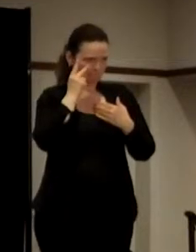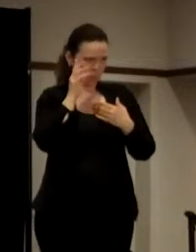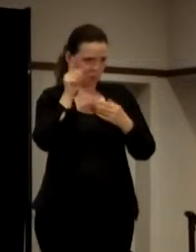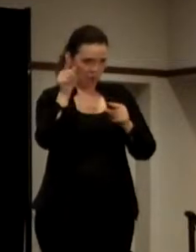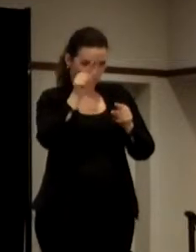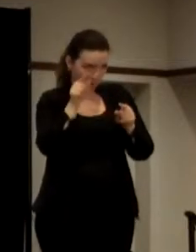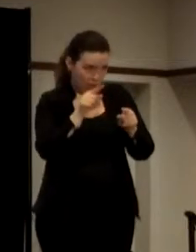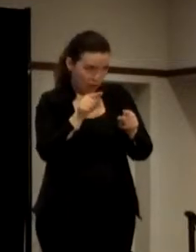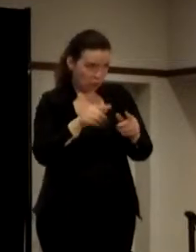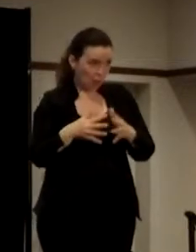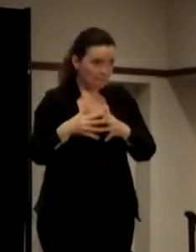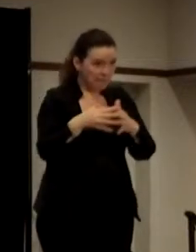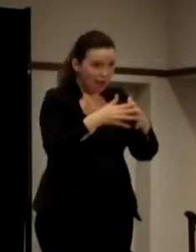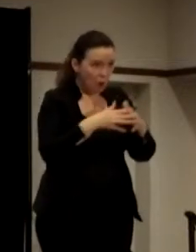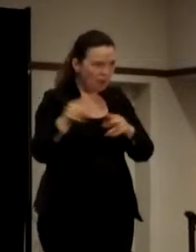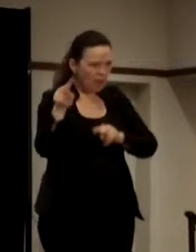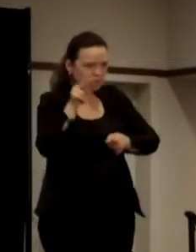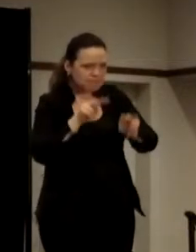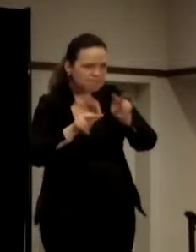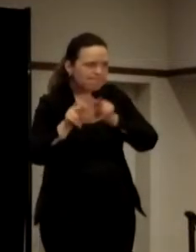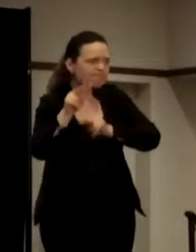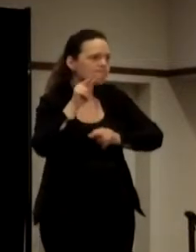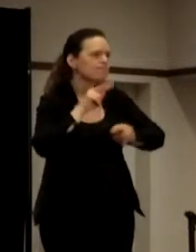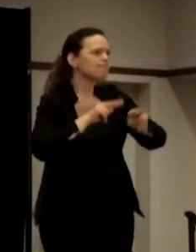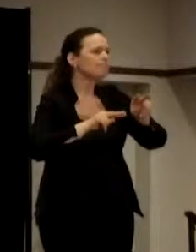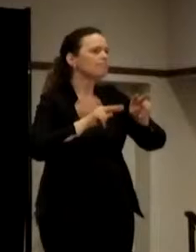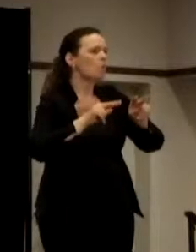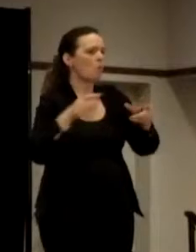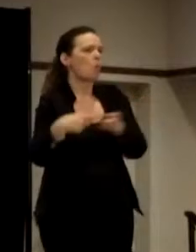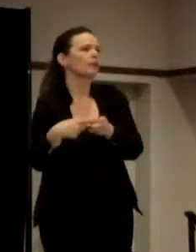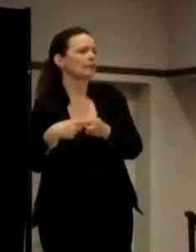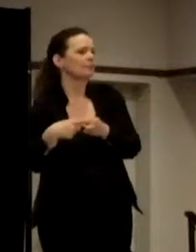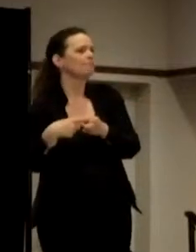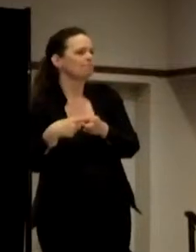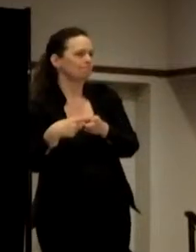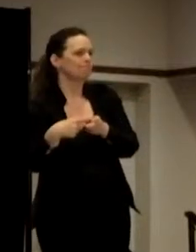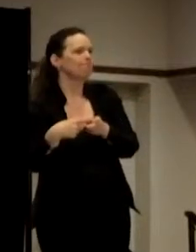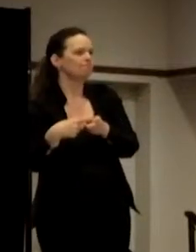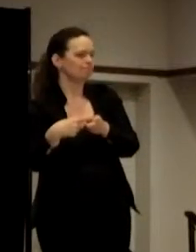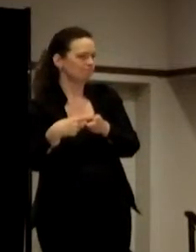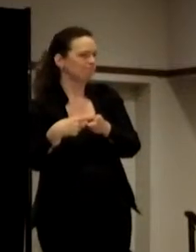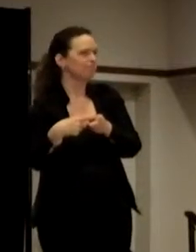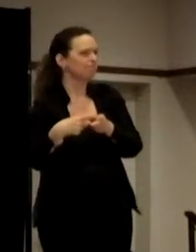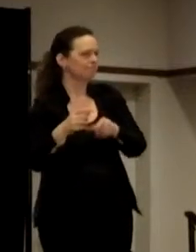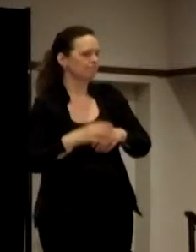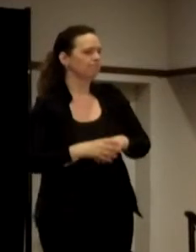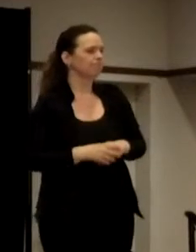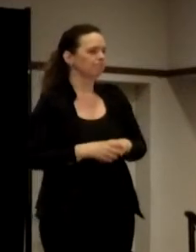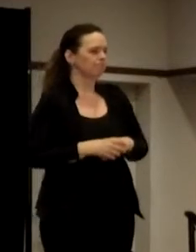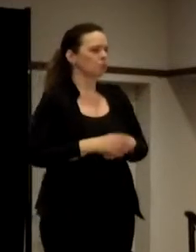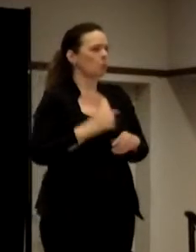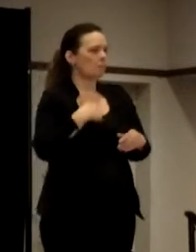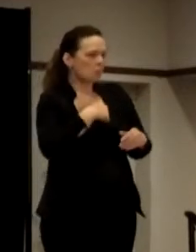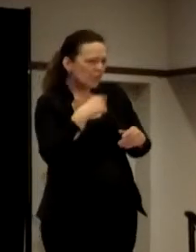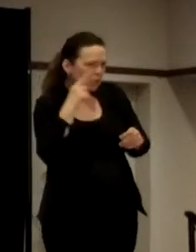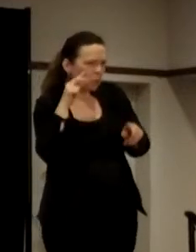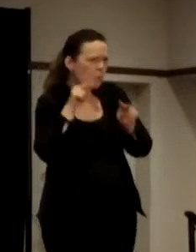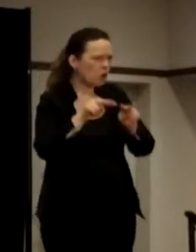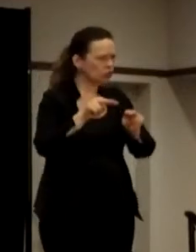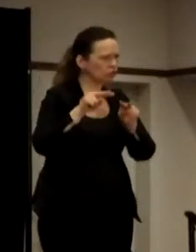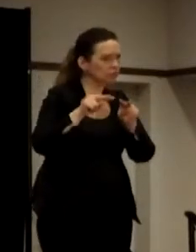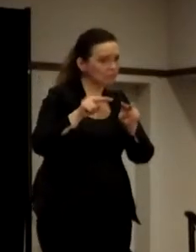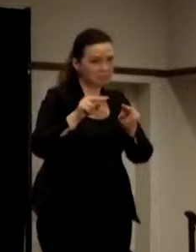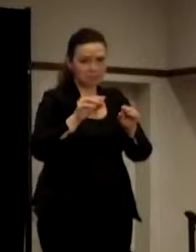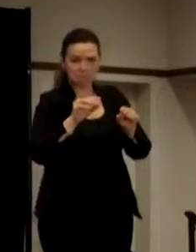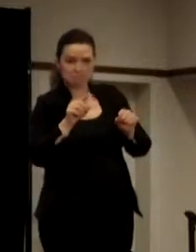very closely. They look at the quarantine contacts very closely to see if they turn into new cases.